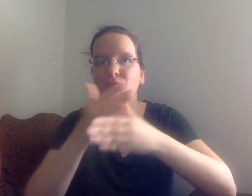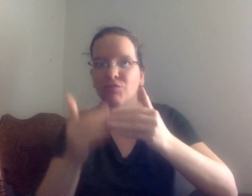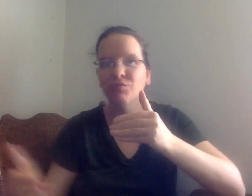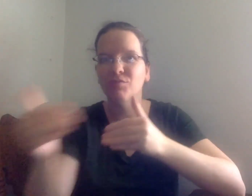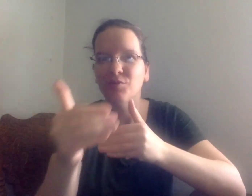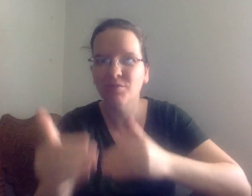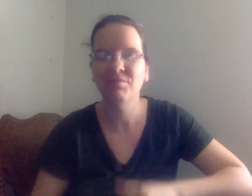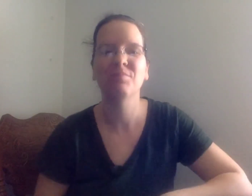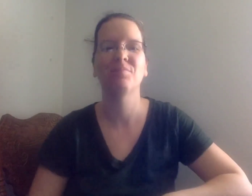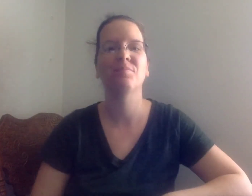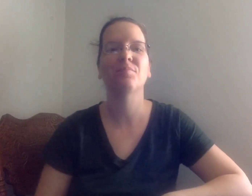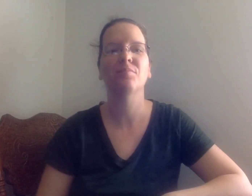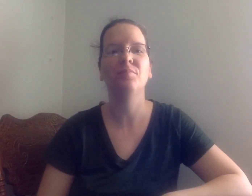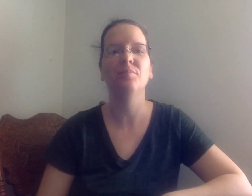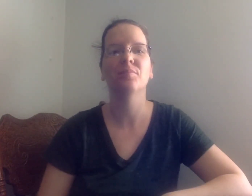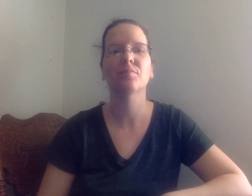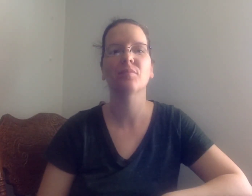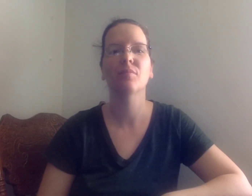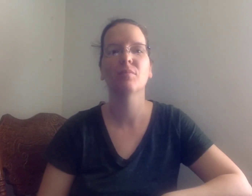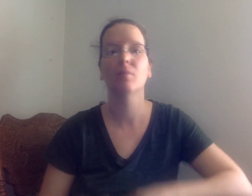signing buddy and be ready for next week.